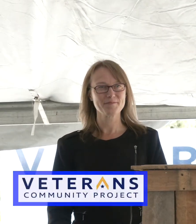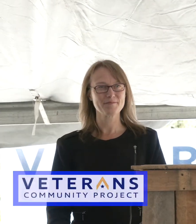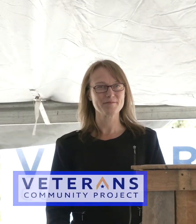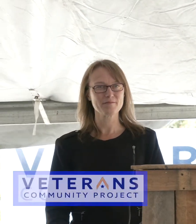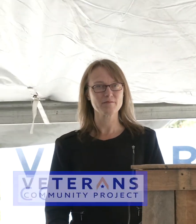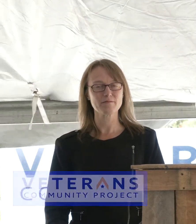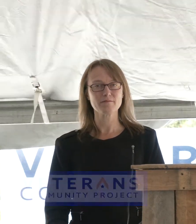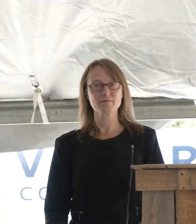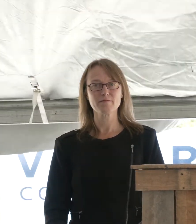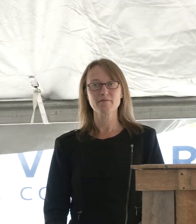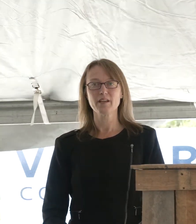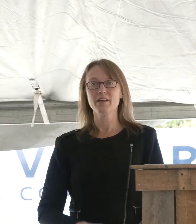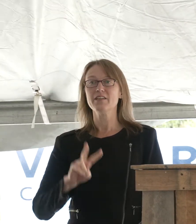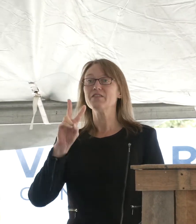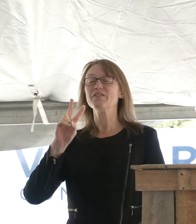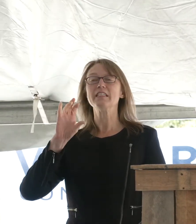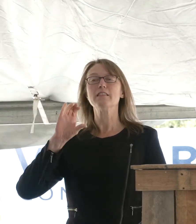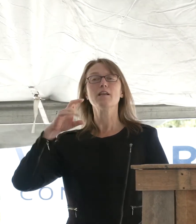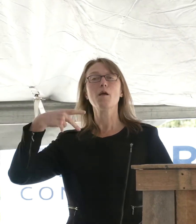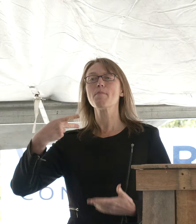So, origins of VCP.